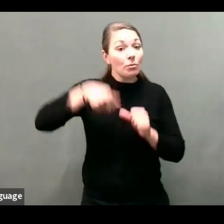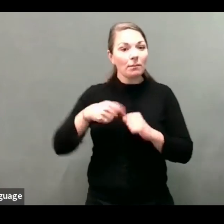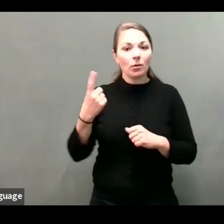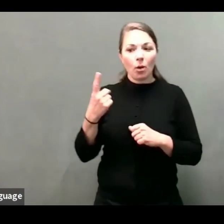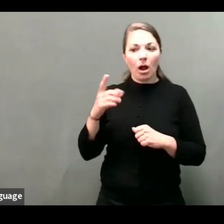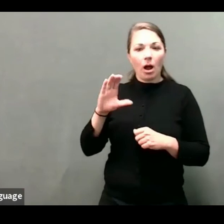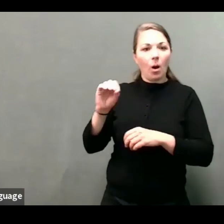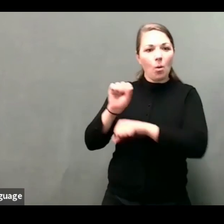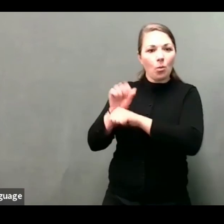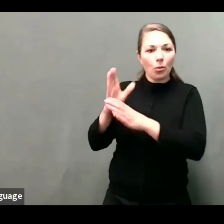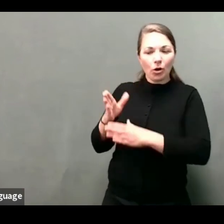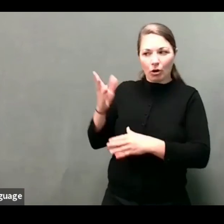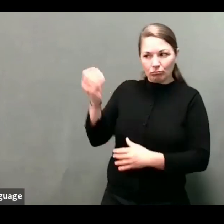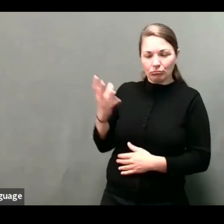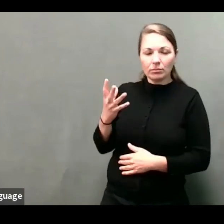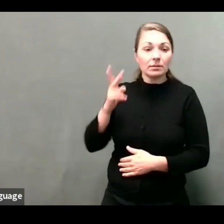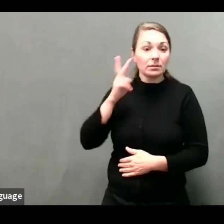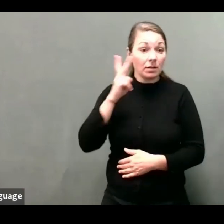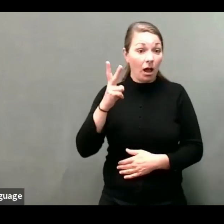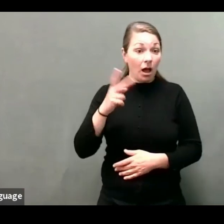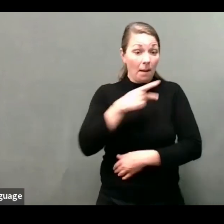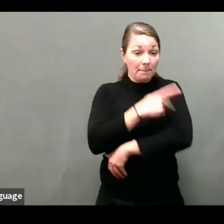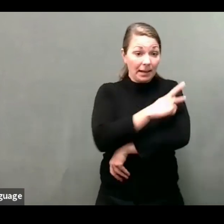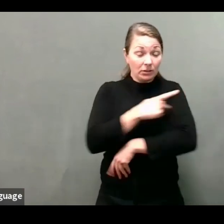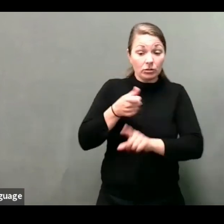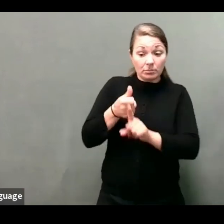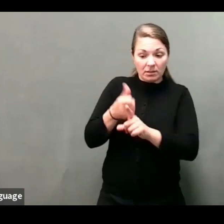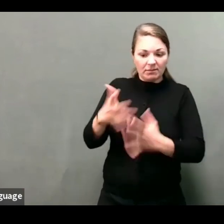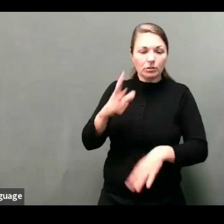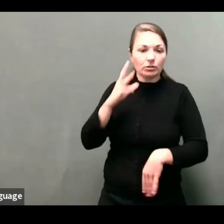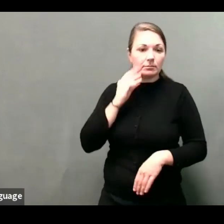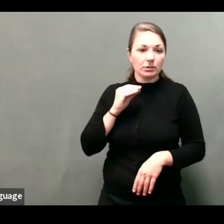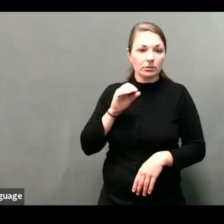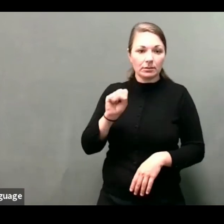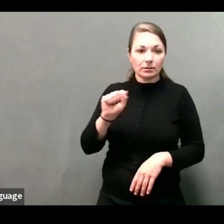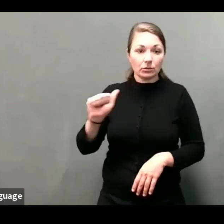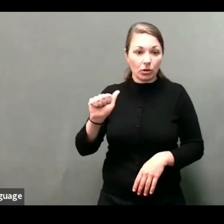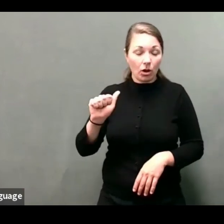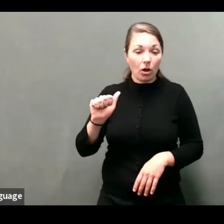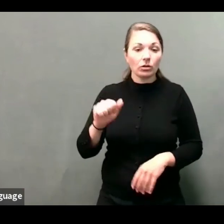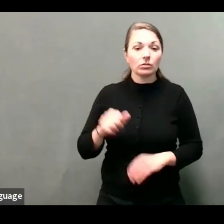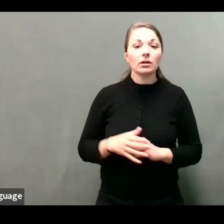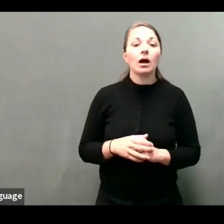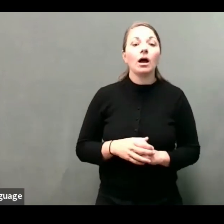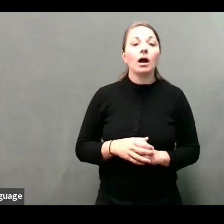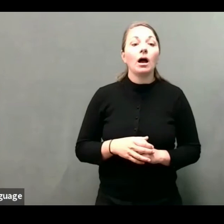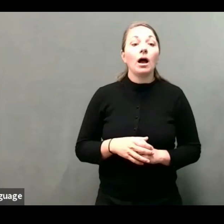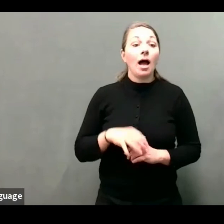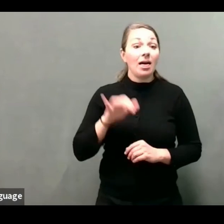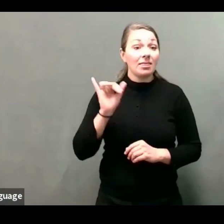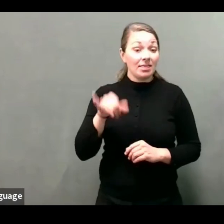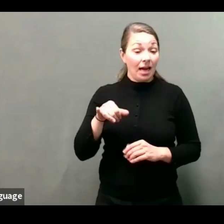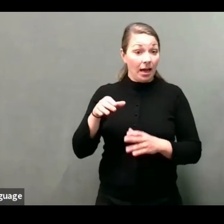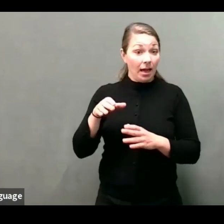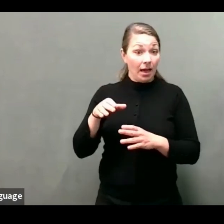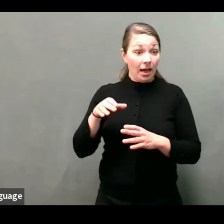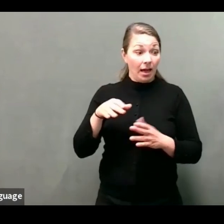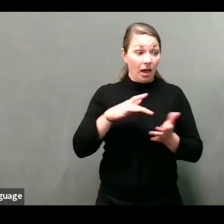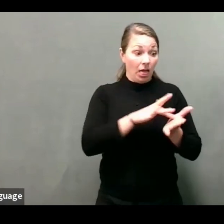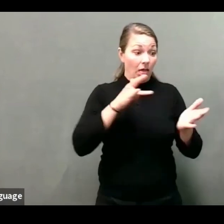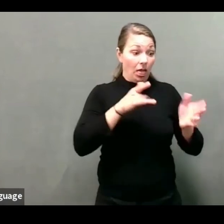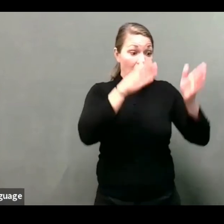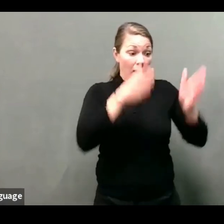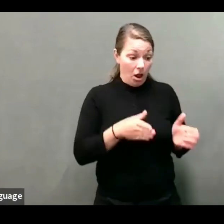they saw a patient who had been sexually assaulted, and the assailant actually made her shower afterwards because